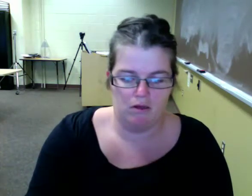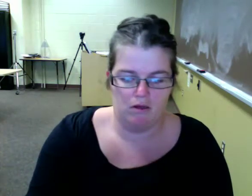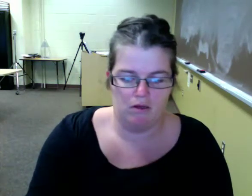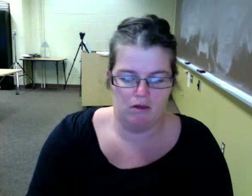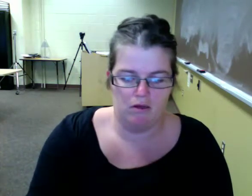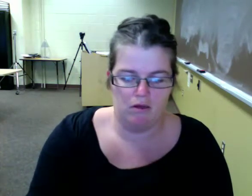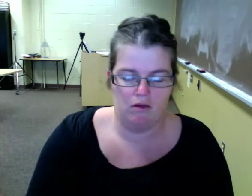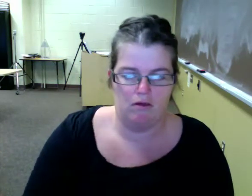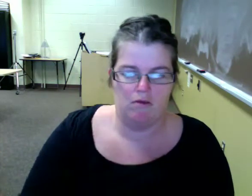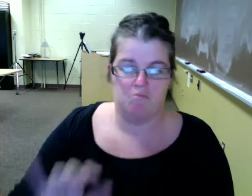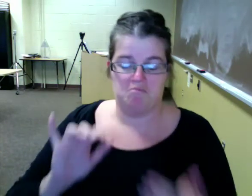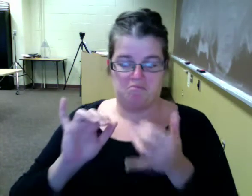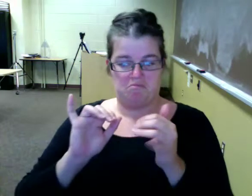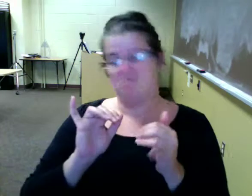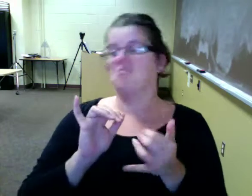did I get involved in working with deaf people?